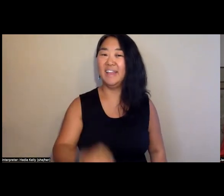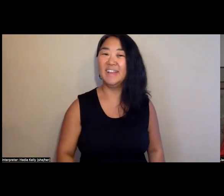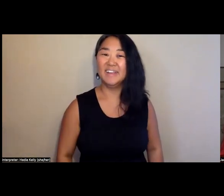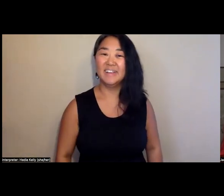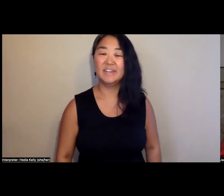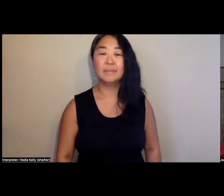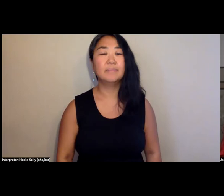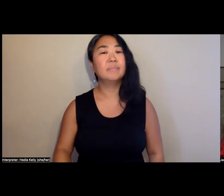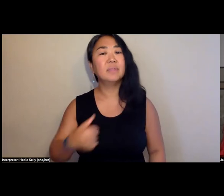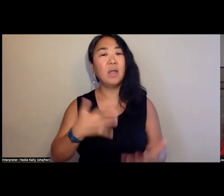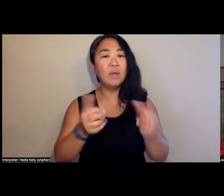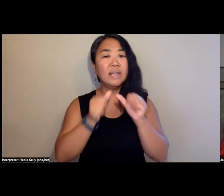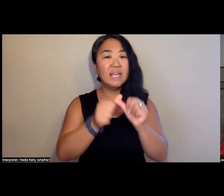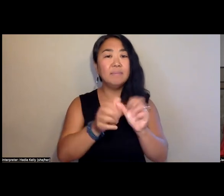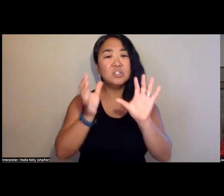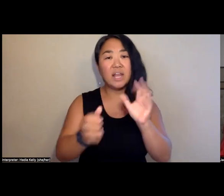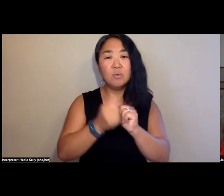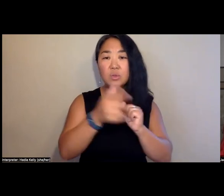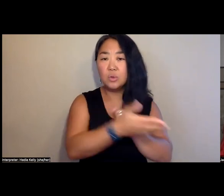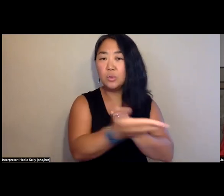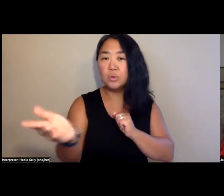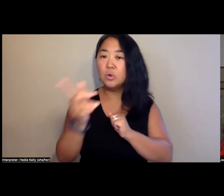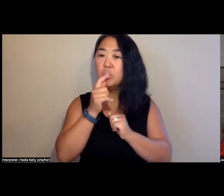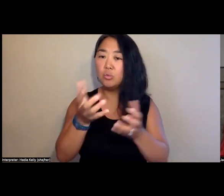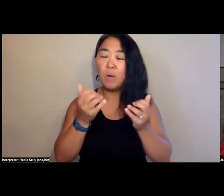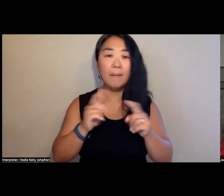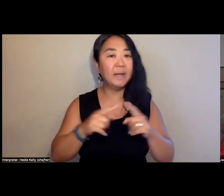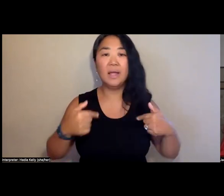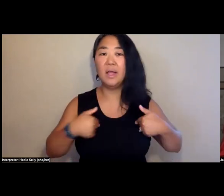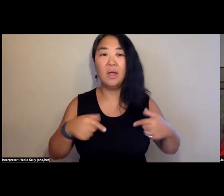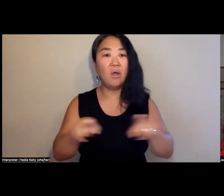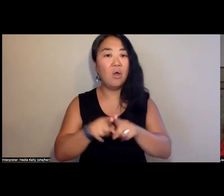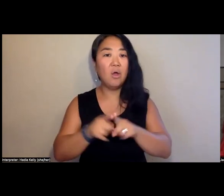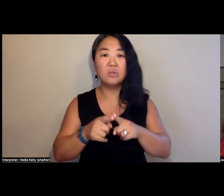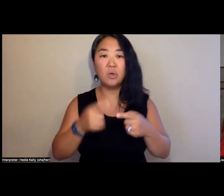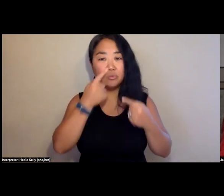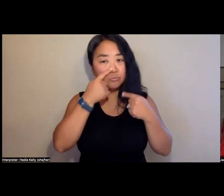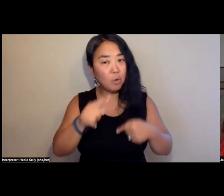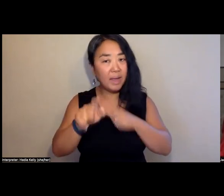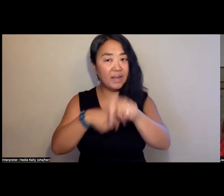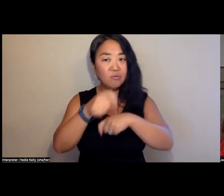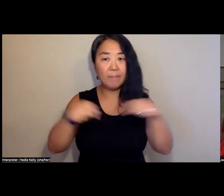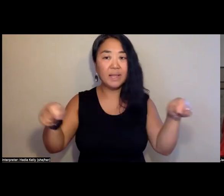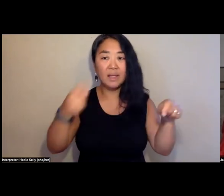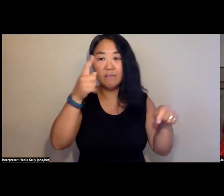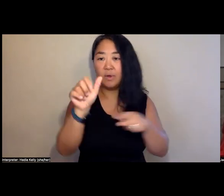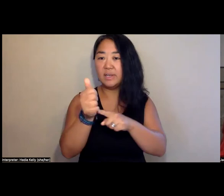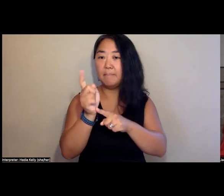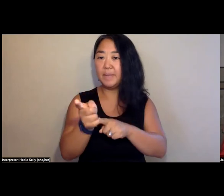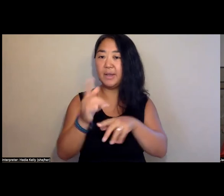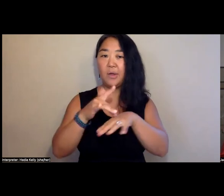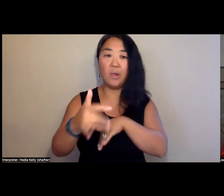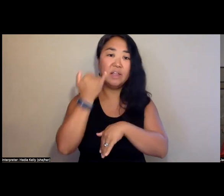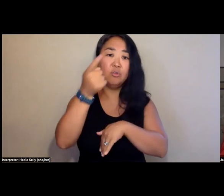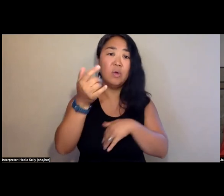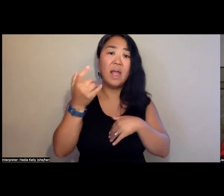I want to keep chatting with those of you who want to keep chatting, but I'm also not at all opposed to wrapping this up 10 minutes early for those of you who have other